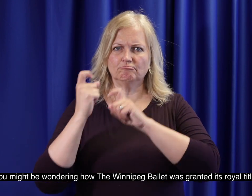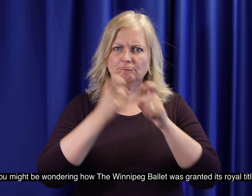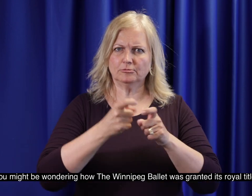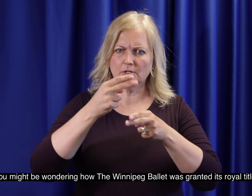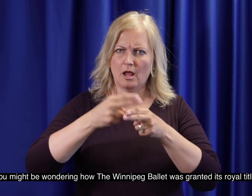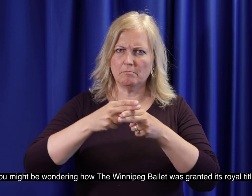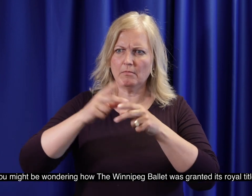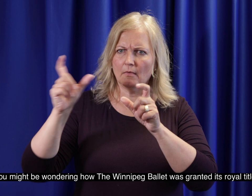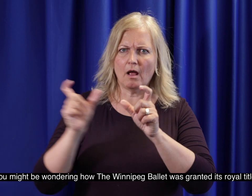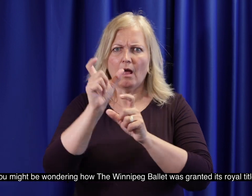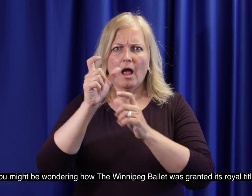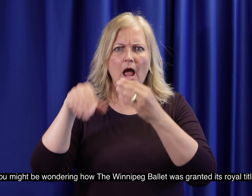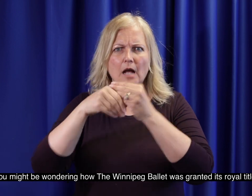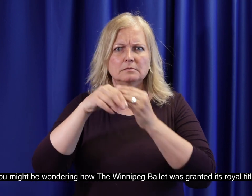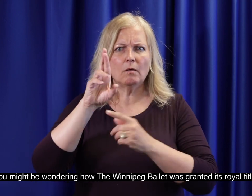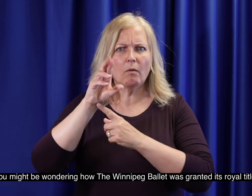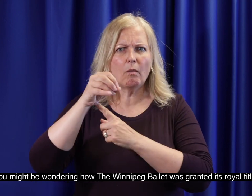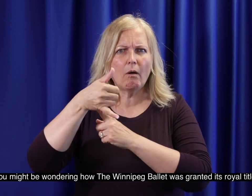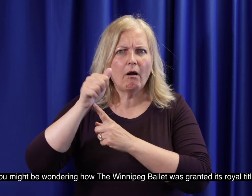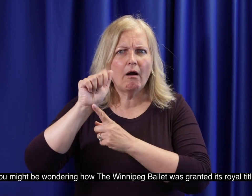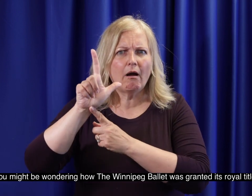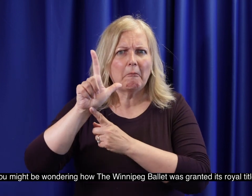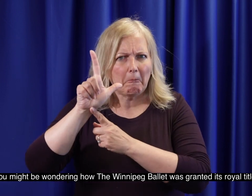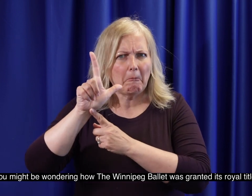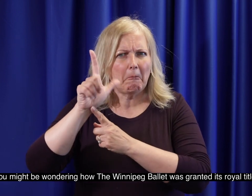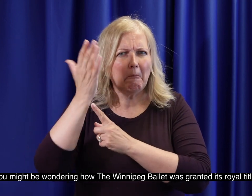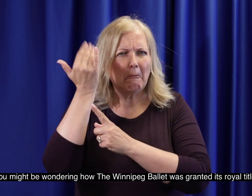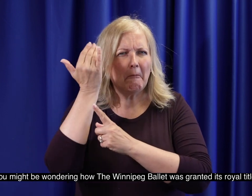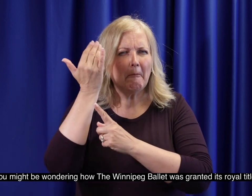You might be wondering how the Winnipeg Ballet was granted its royal title.